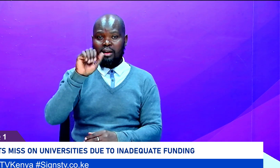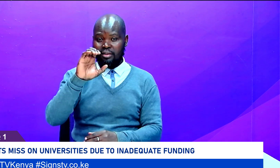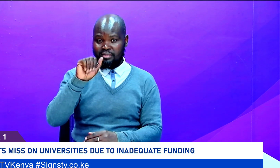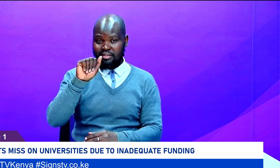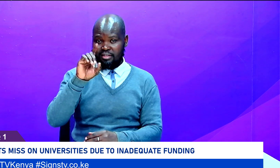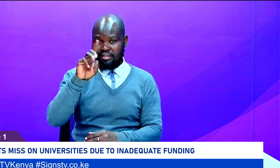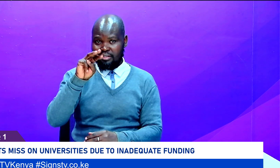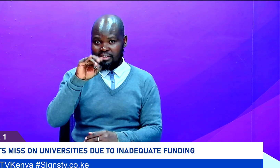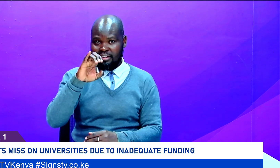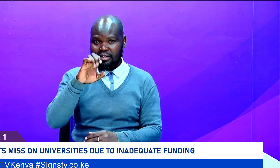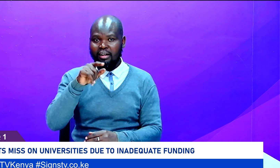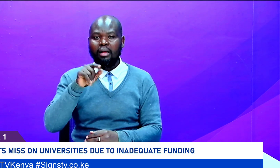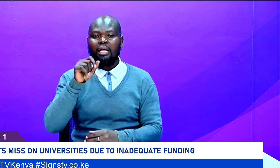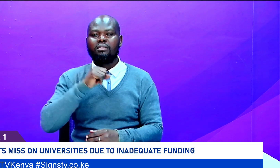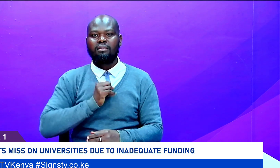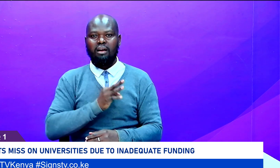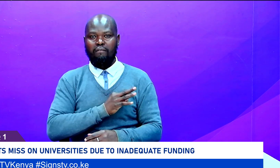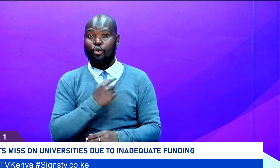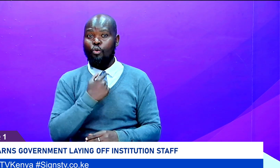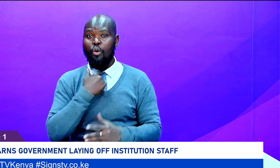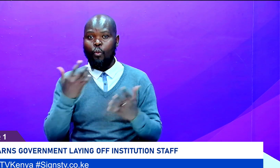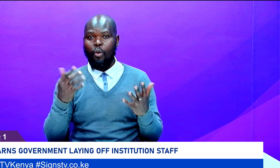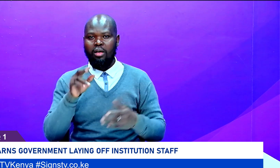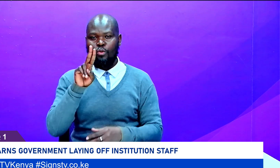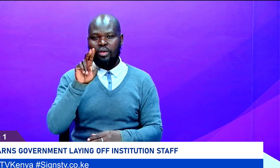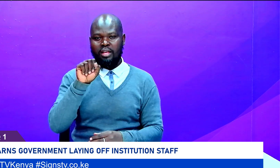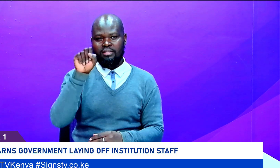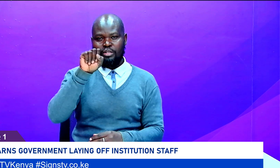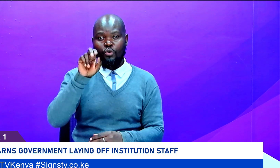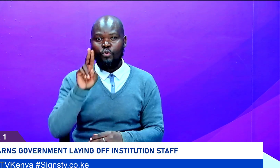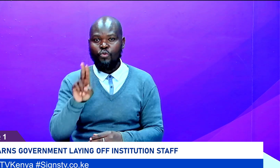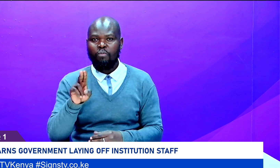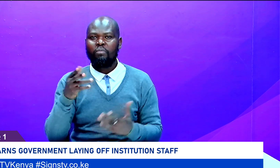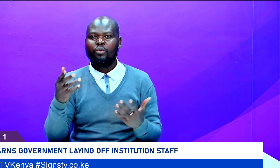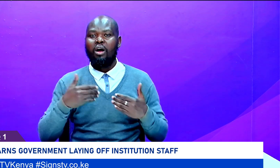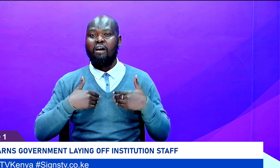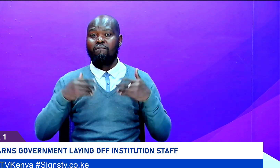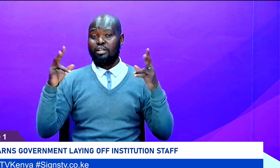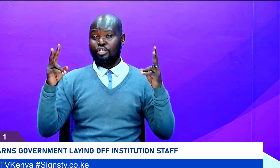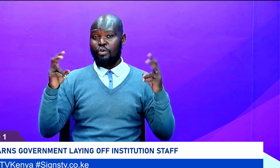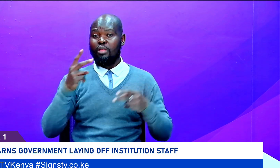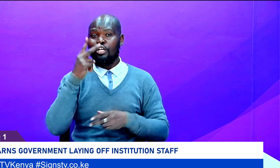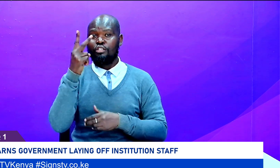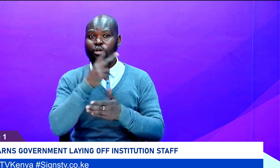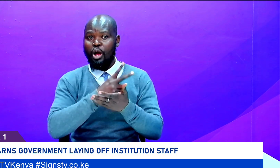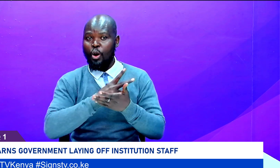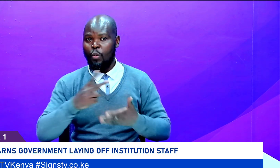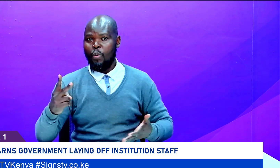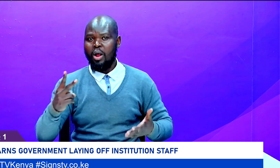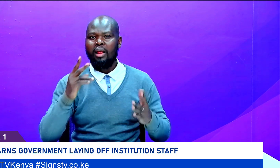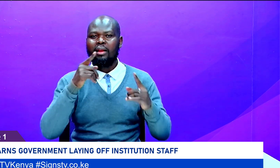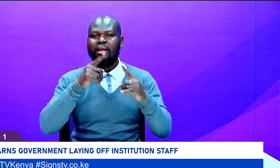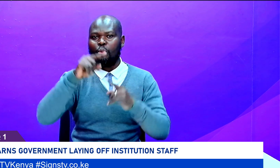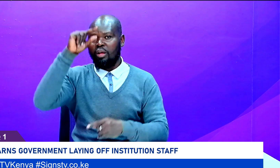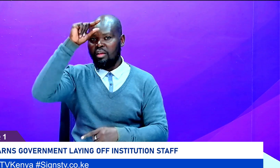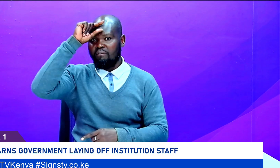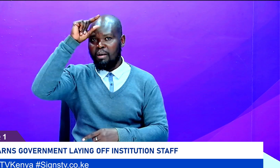And on to our next news. The university's academic staff union has issued a